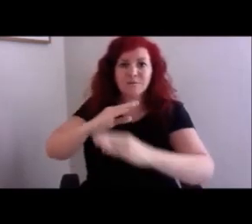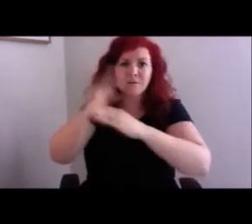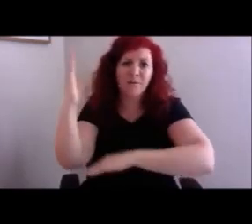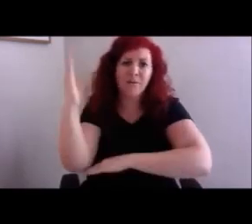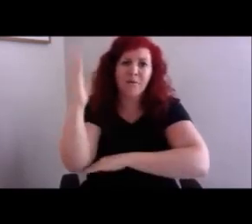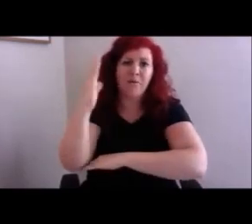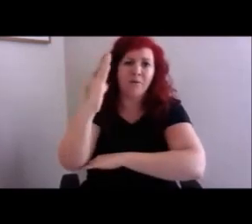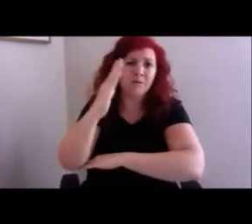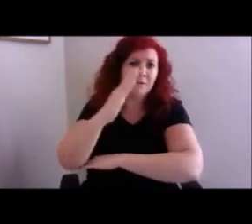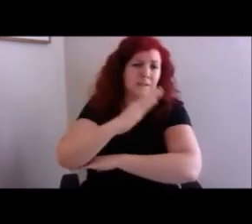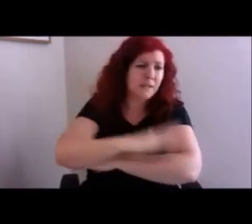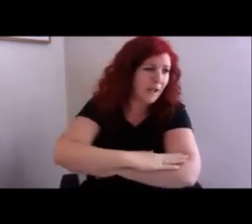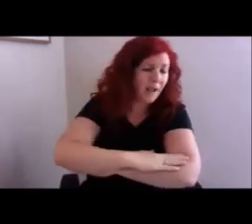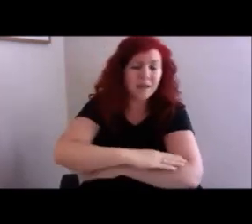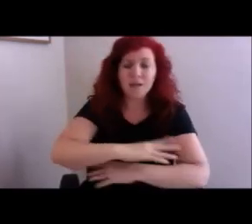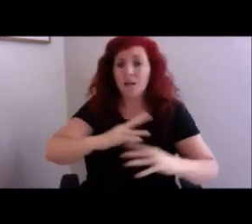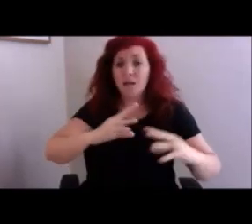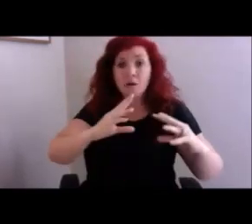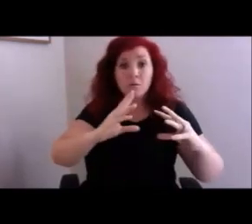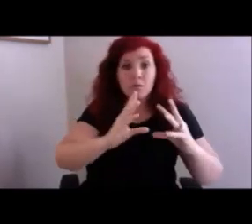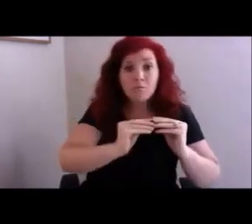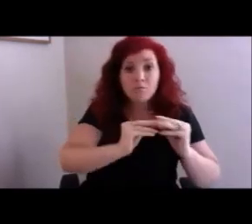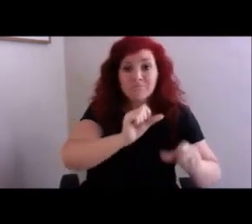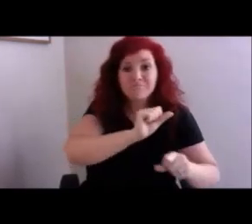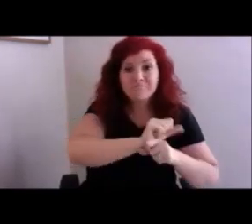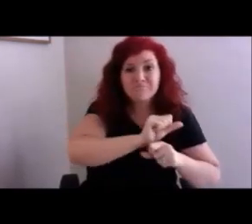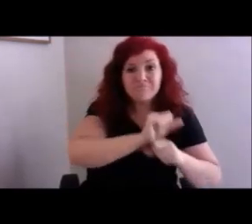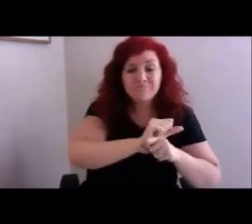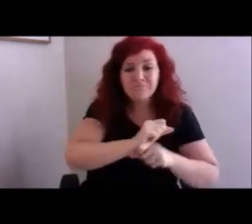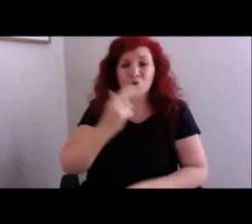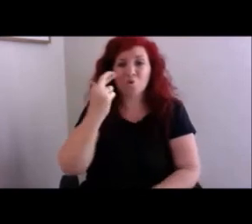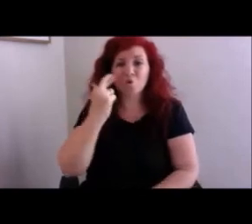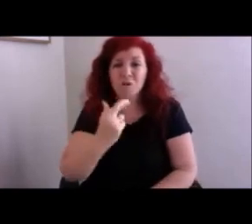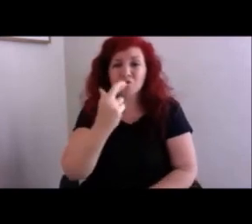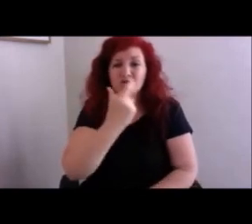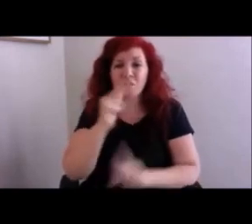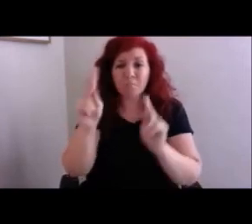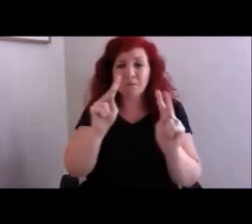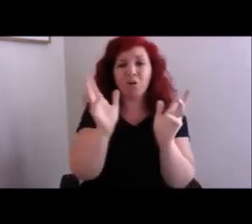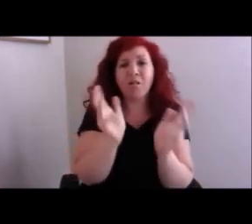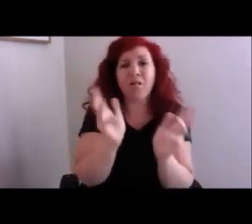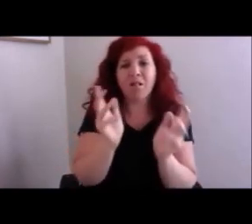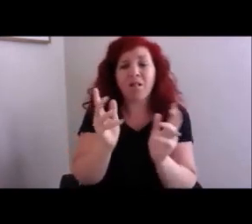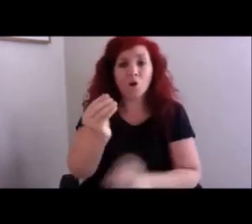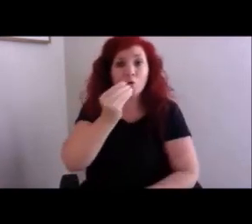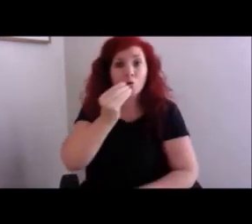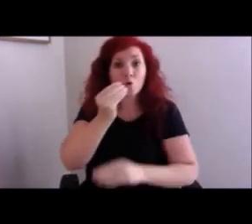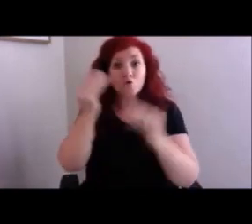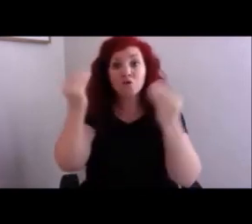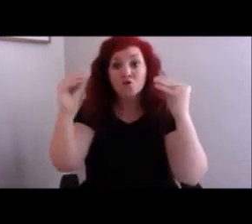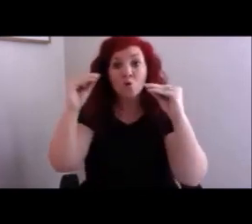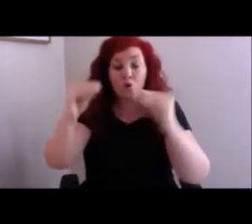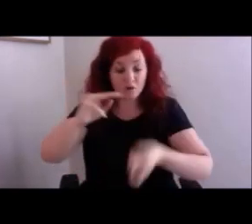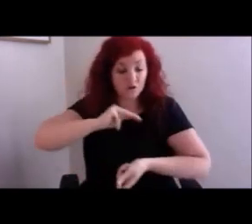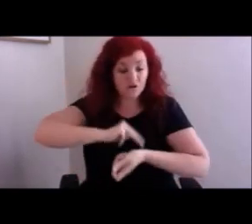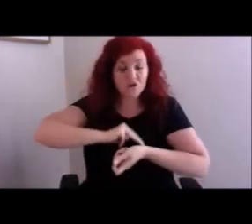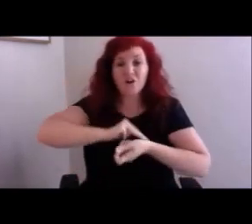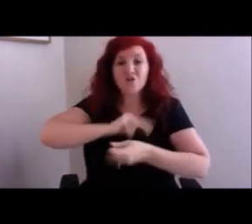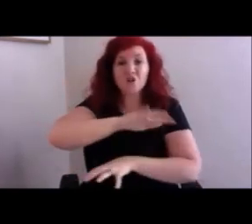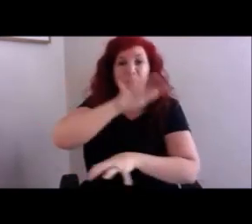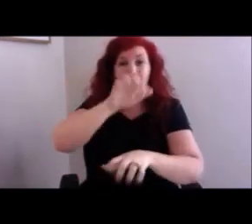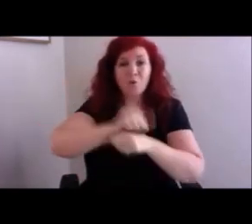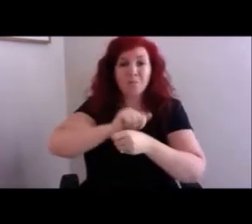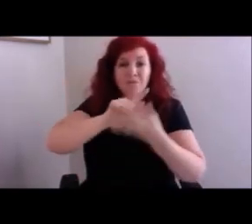long. Meetings at work, restaurants, grocery stores, doctor appointments, you name